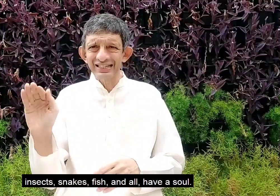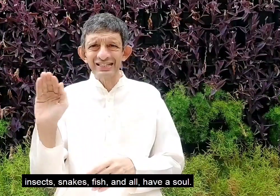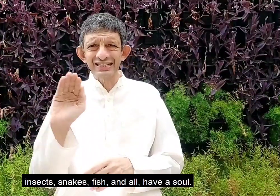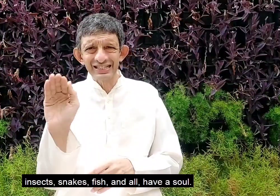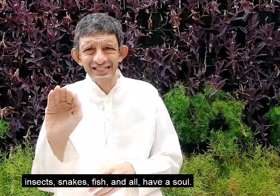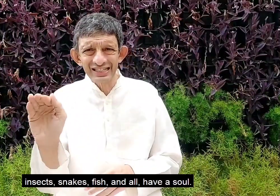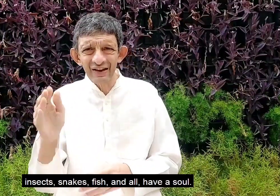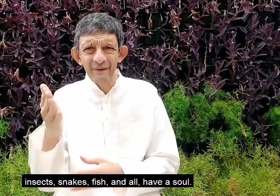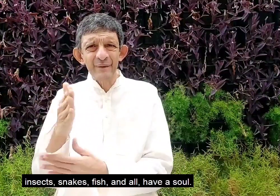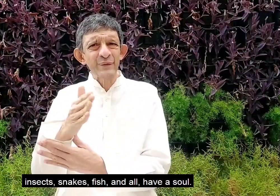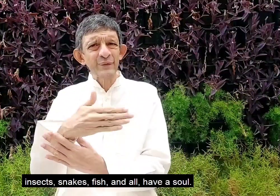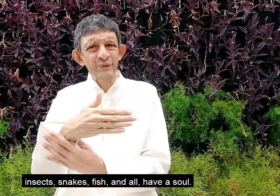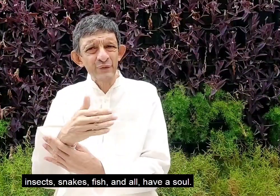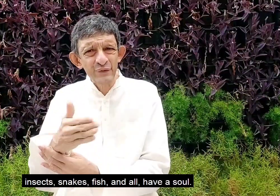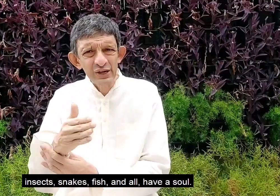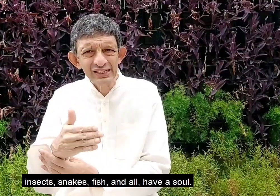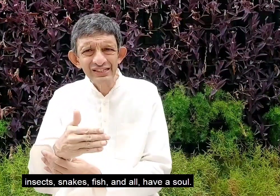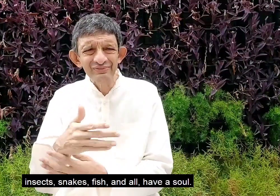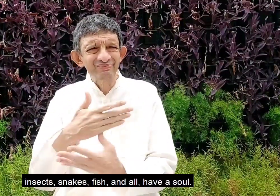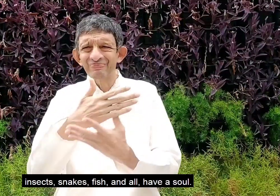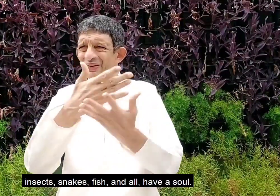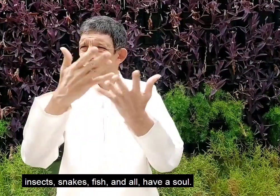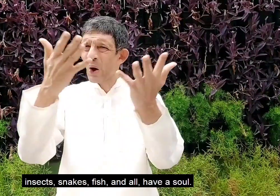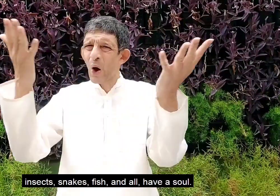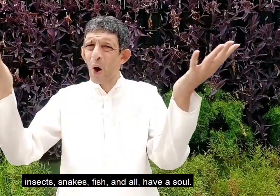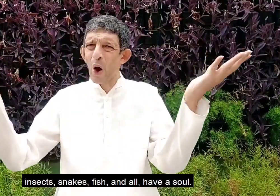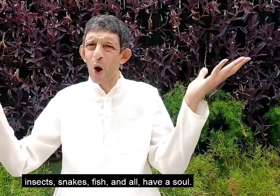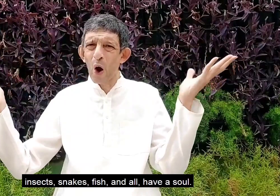Insects, snakes, fish, and all have a soul.